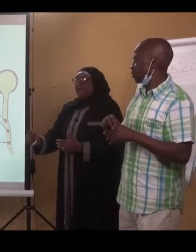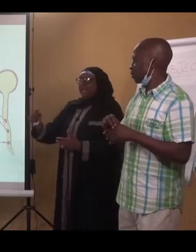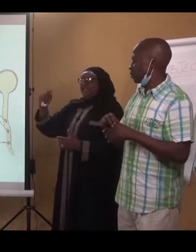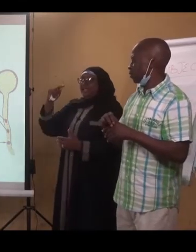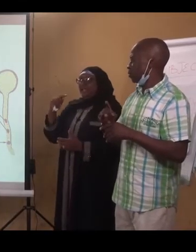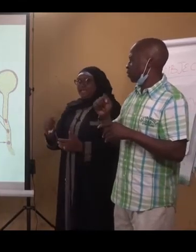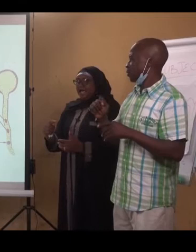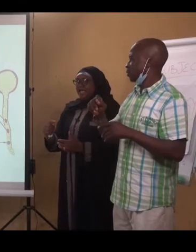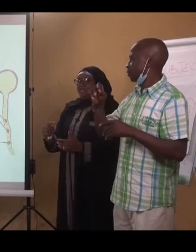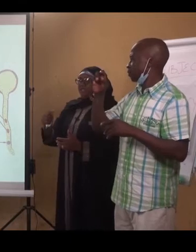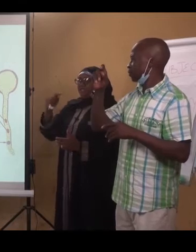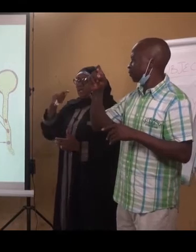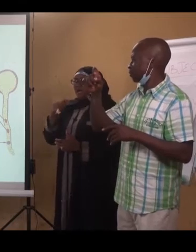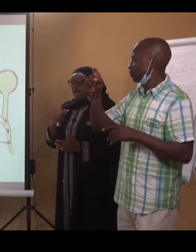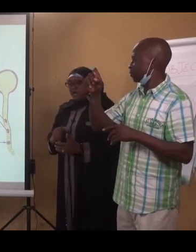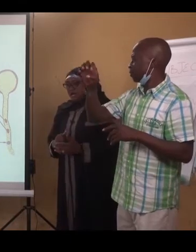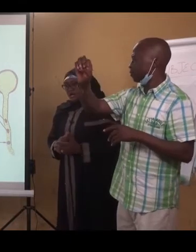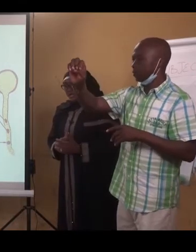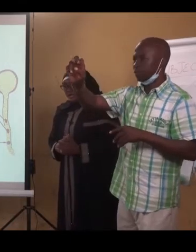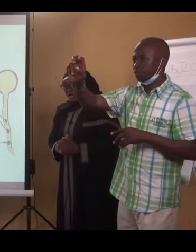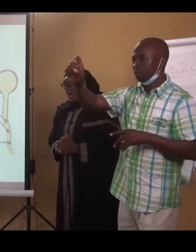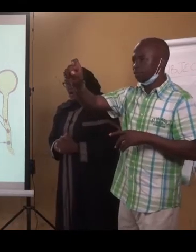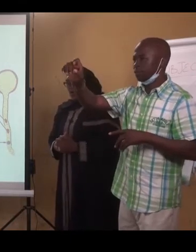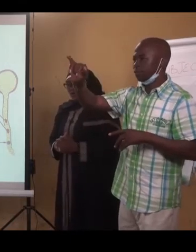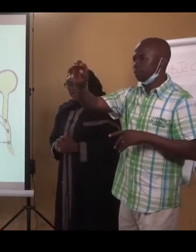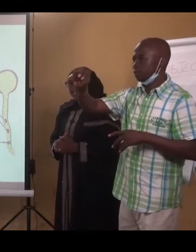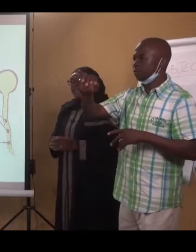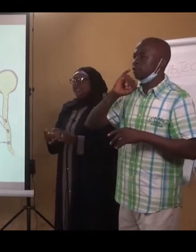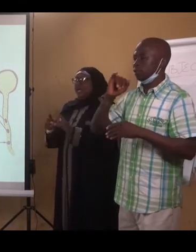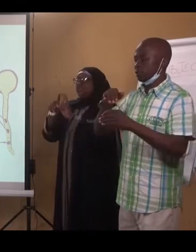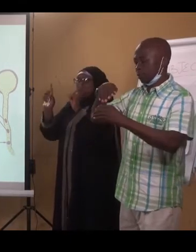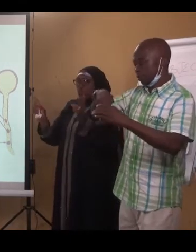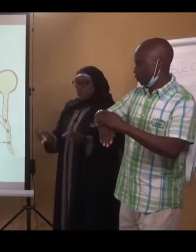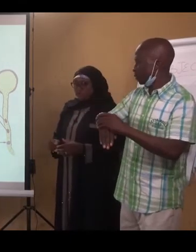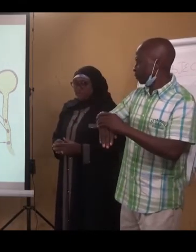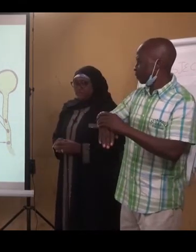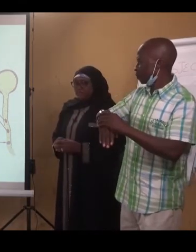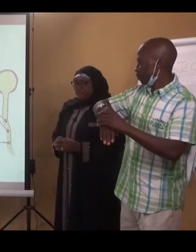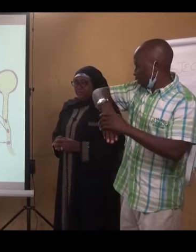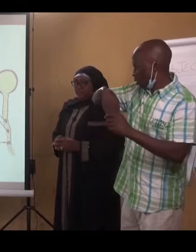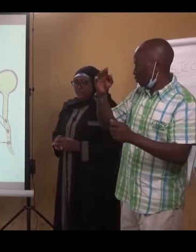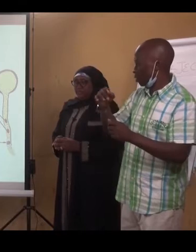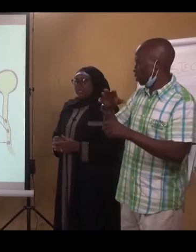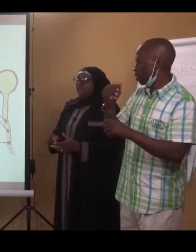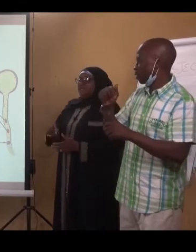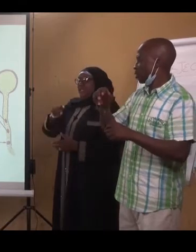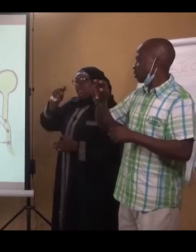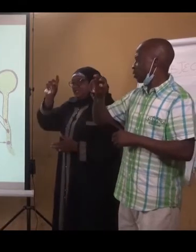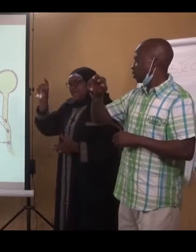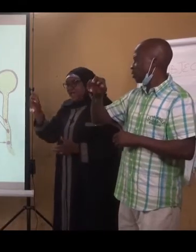and the intine is the inner covering, that it has 2 walls. Then the inside of